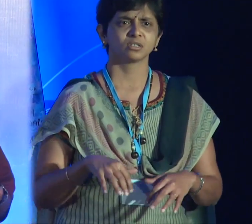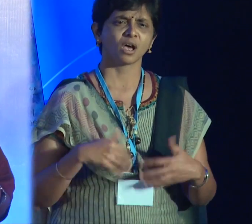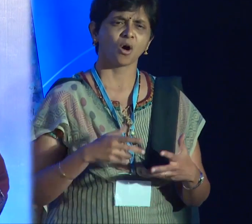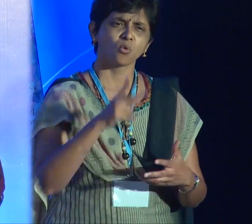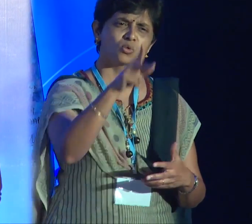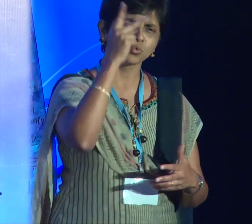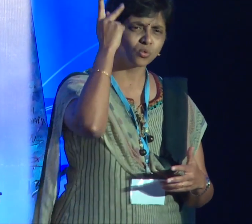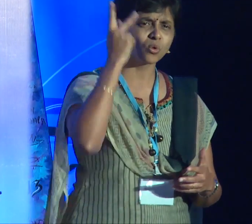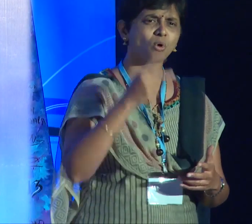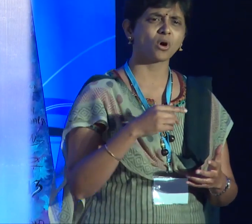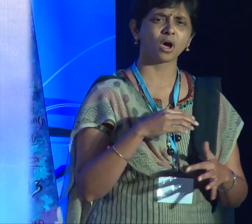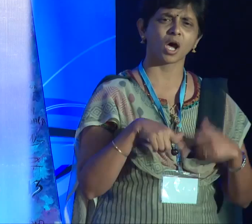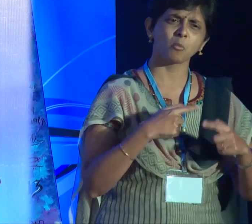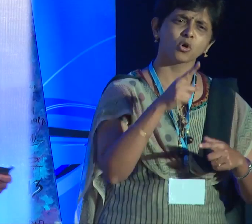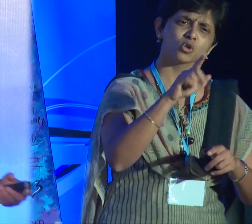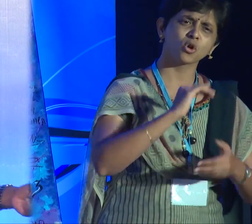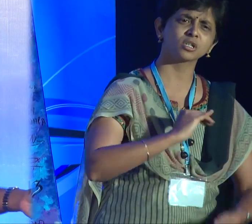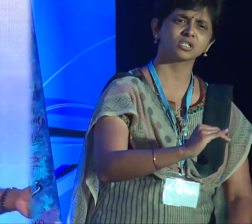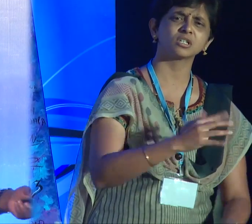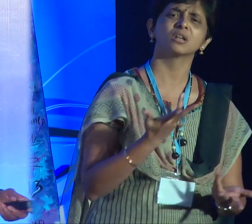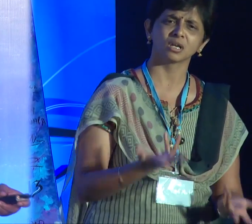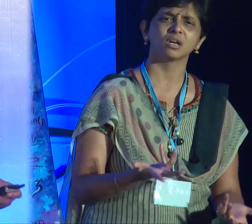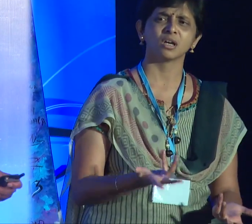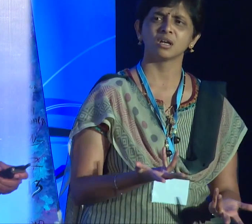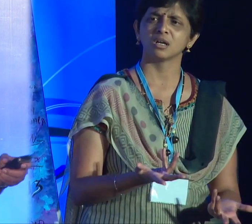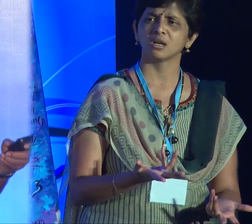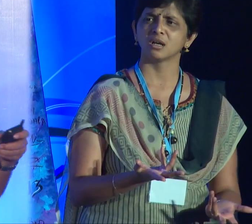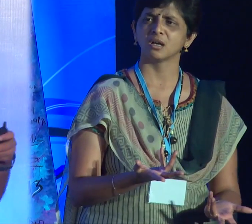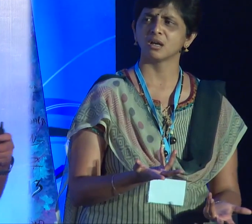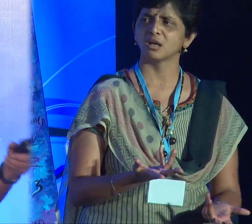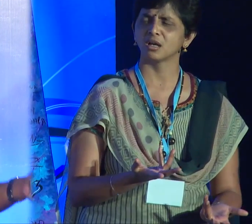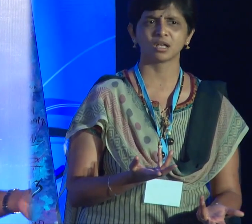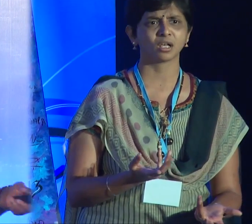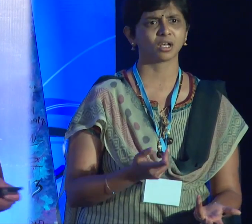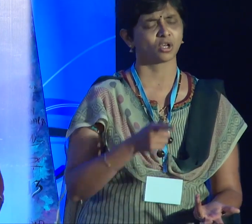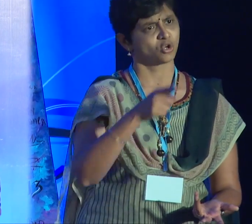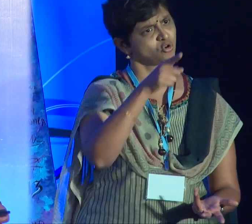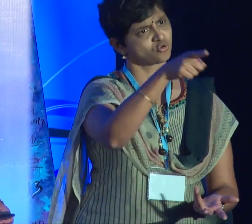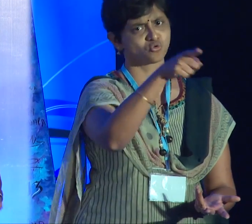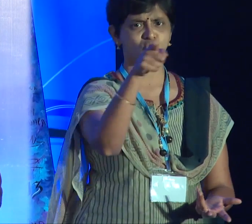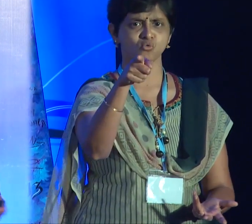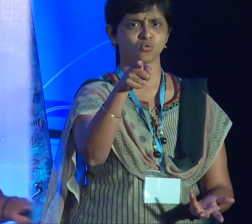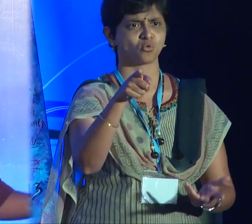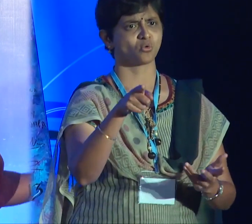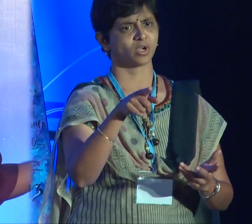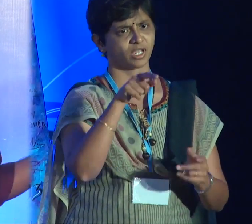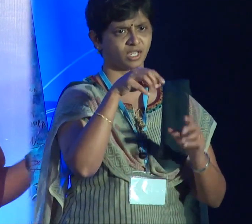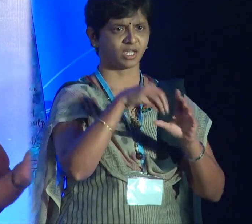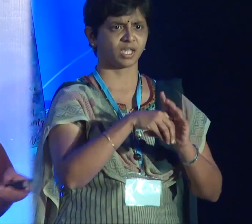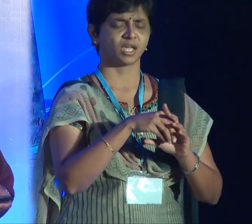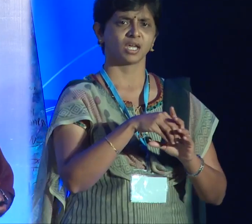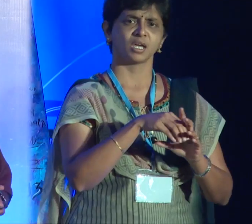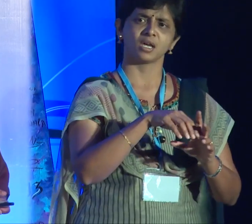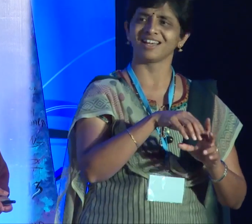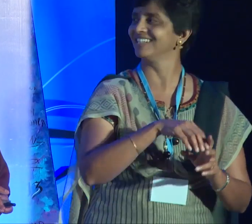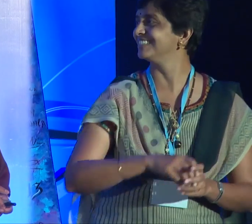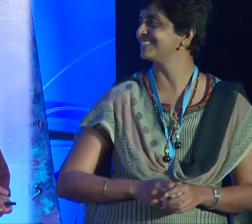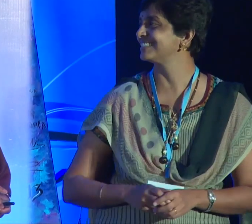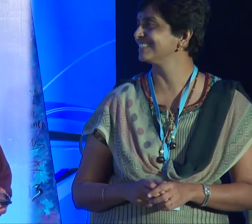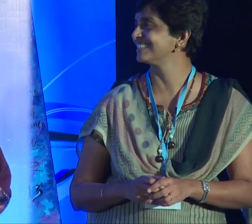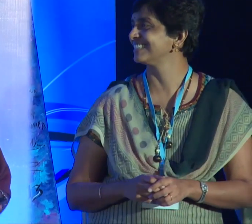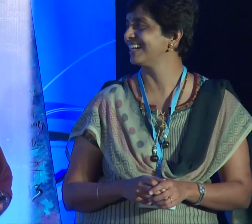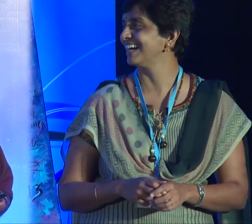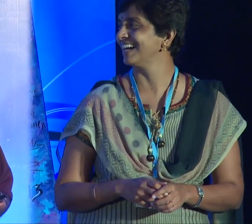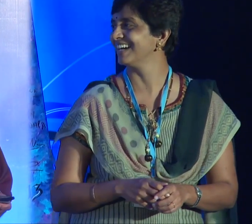be? Our country is ruled by people who are perfectly good eyes, and they have many Kauravas produced.